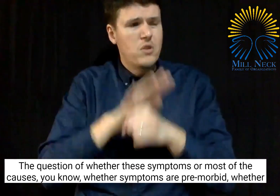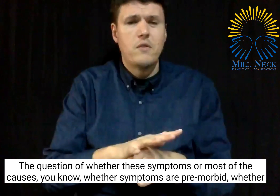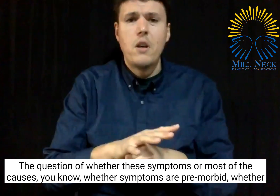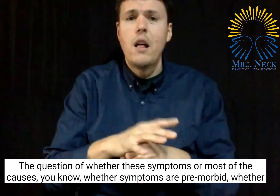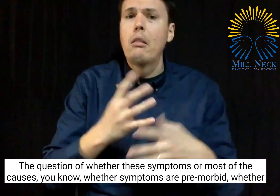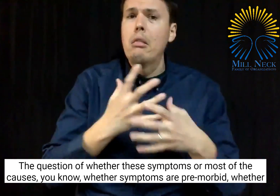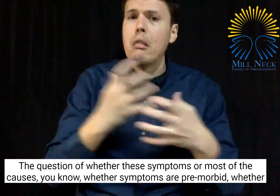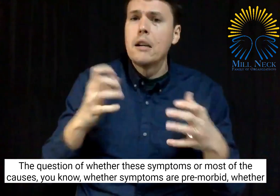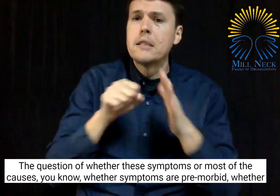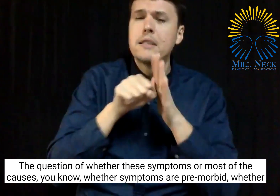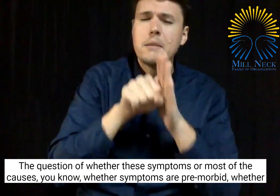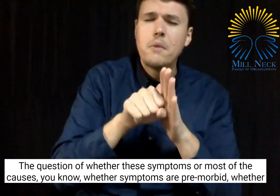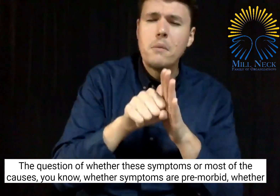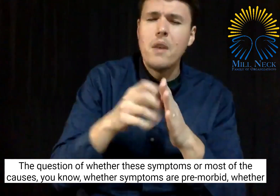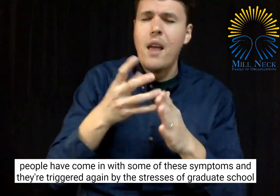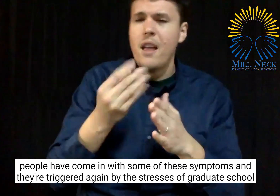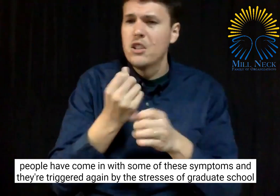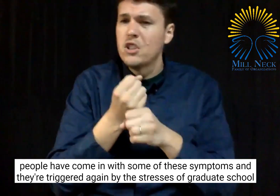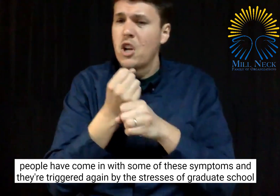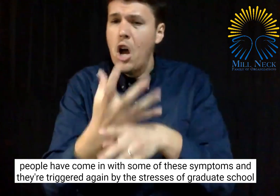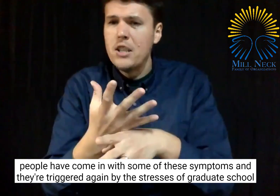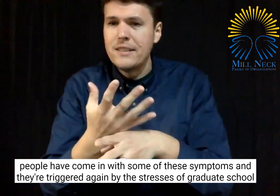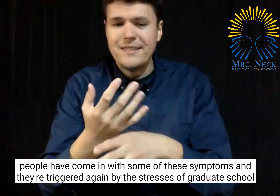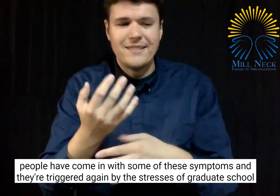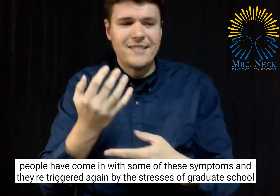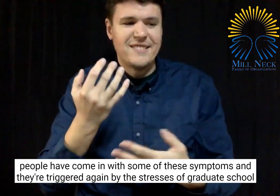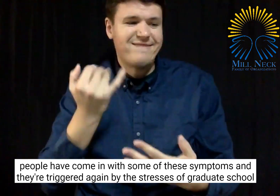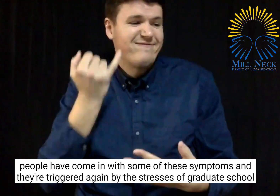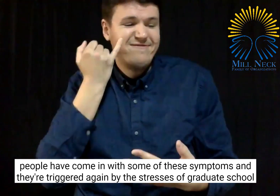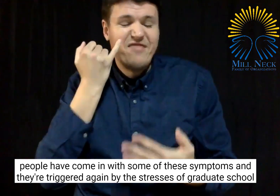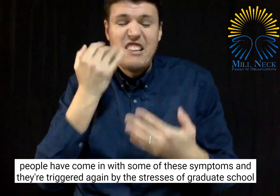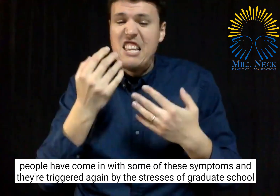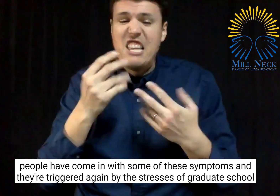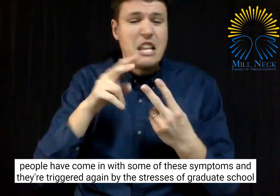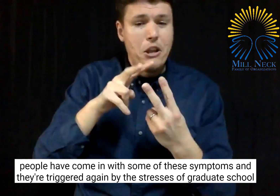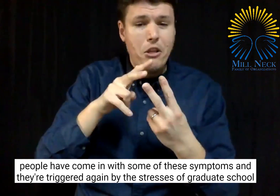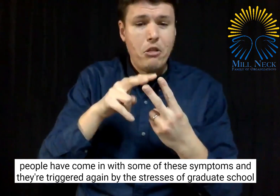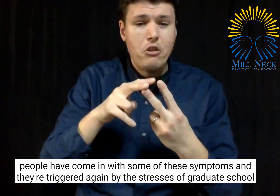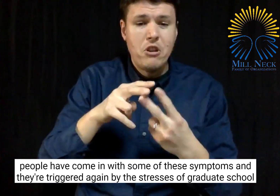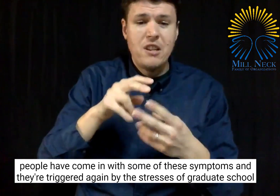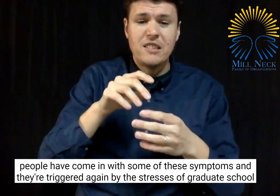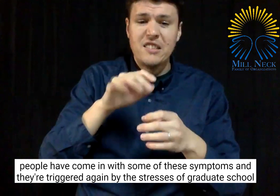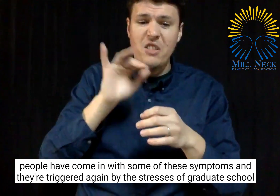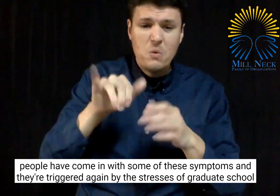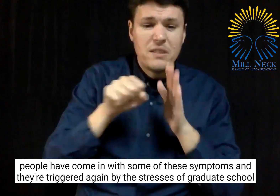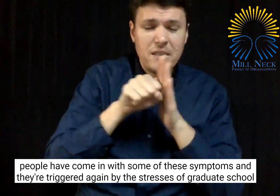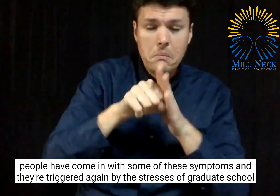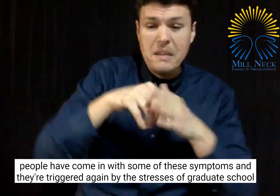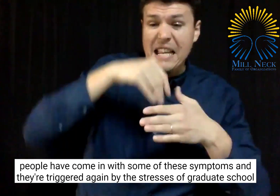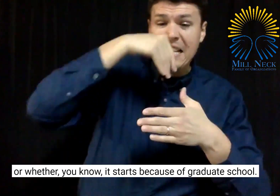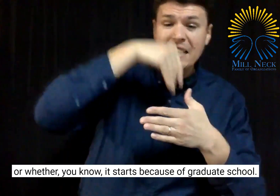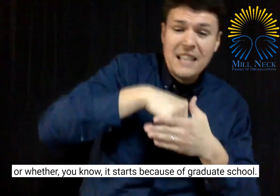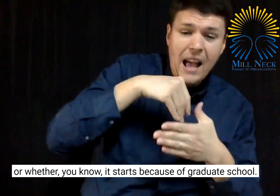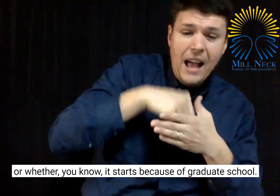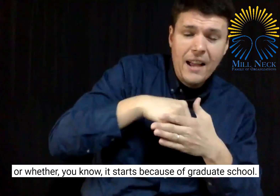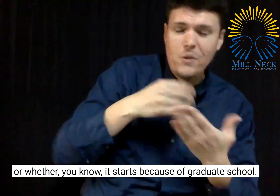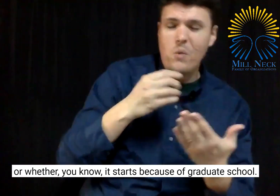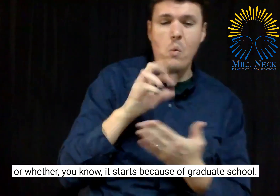whether symptoms are premorbid, whether people have come in with some of these symptoms and they're triggered again by the stresses of graduate school, or whether, it